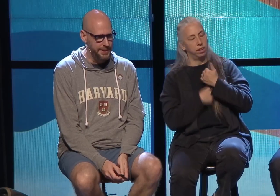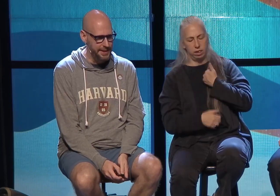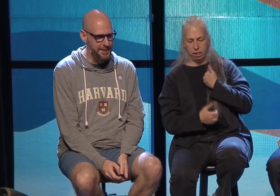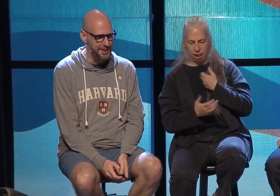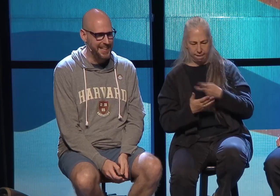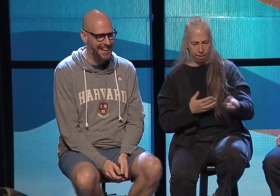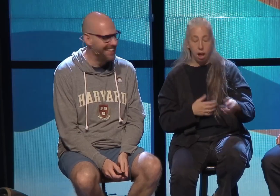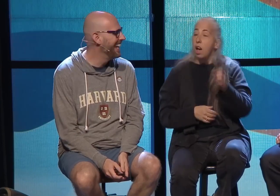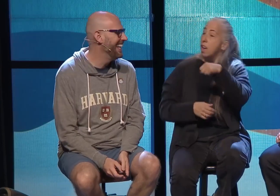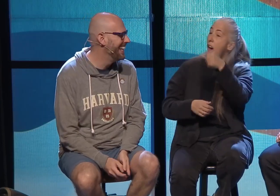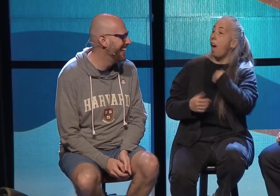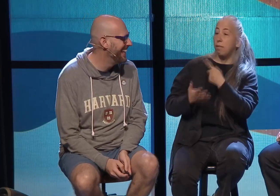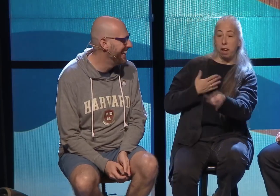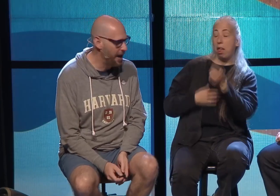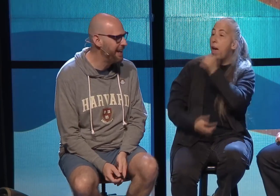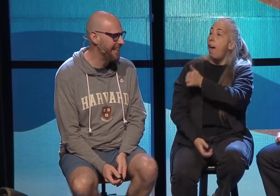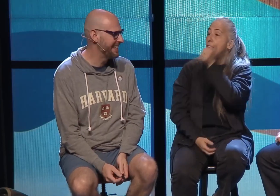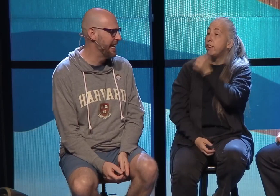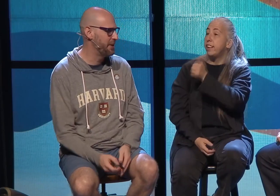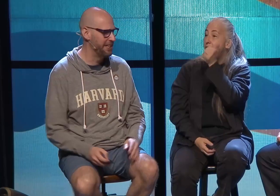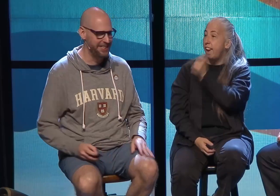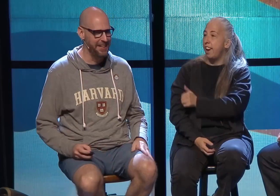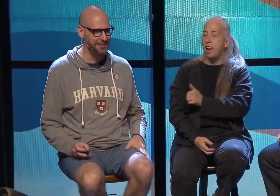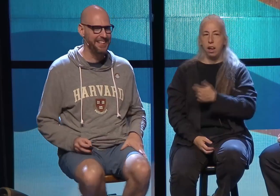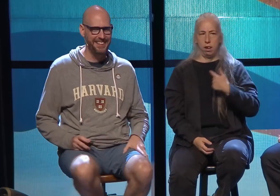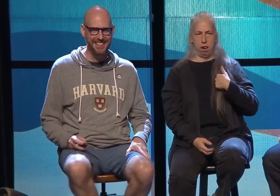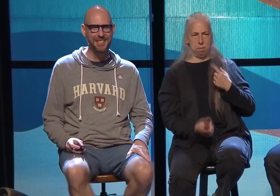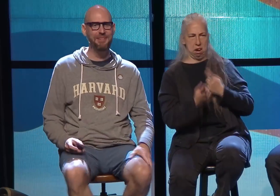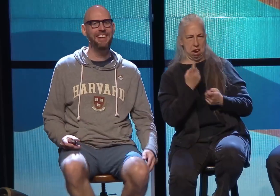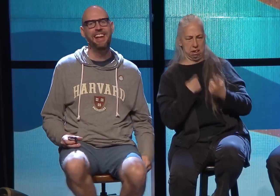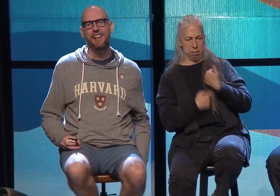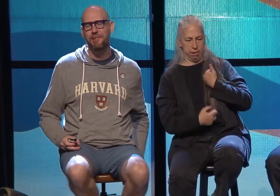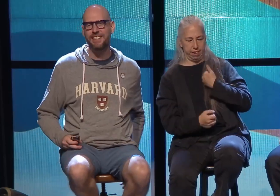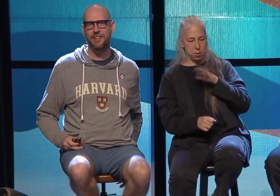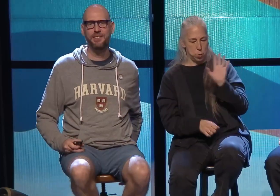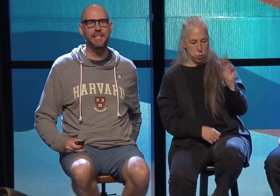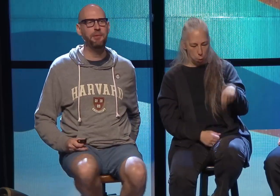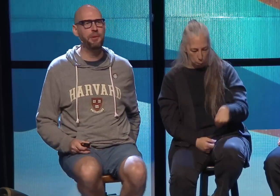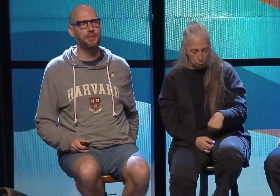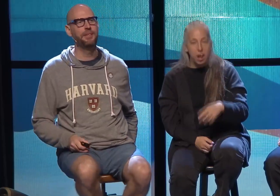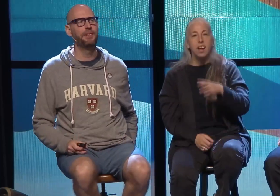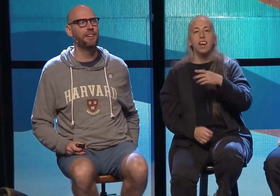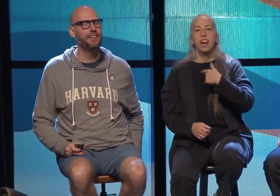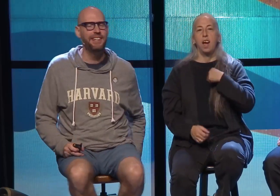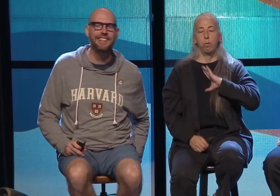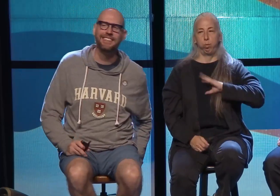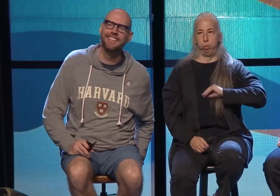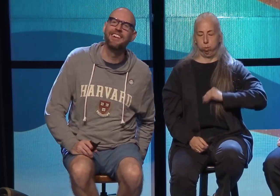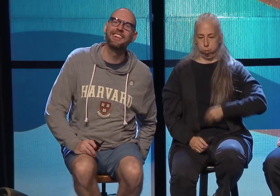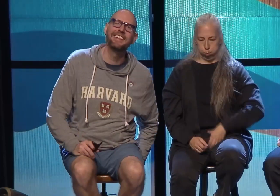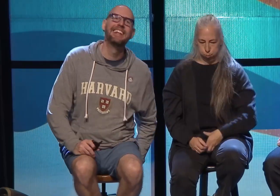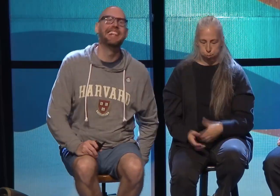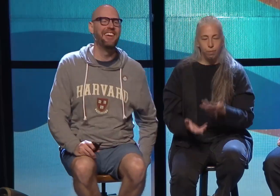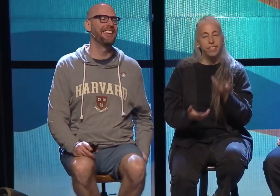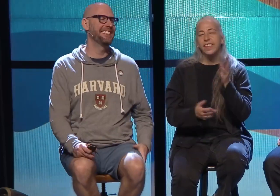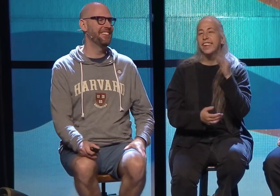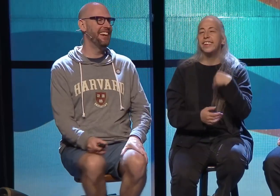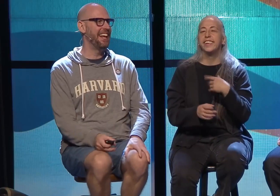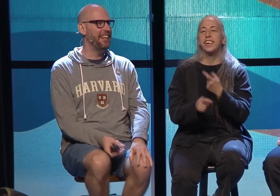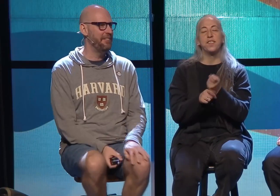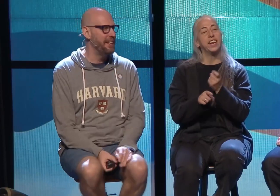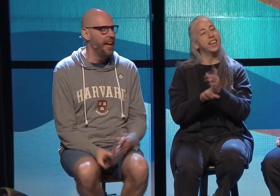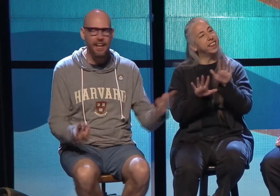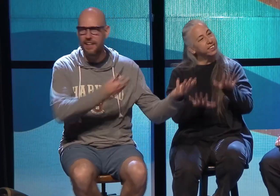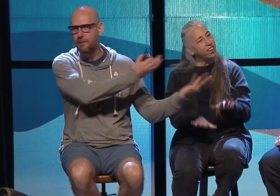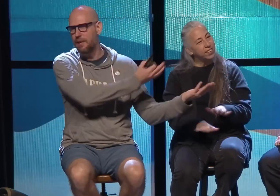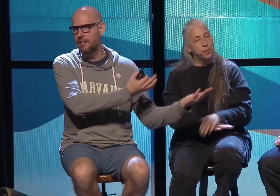too, every day. But it's I seek. I'm not asking that question every day. Are you kidding me? My self-esteem will be worse than what it already is, Aaron. No, that's great.